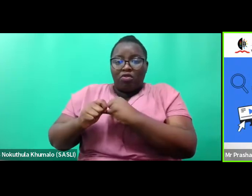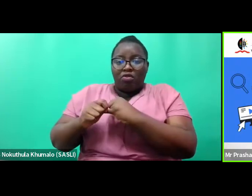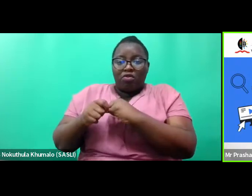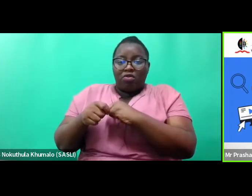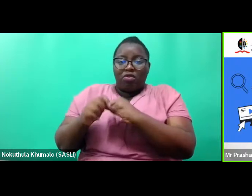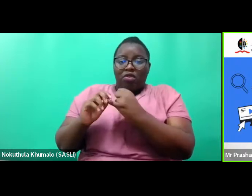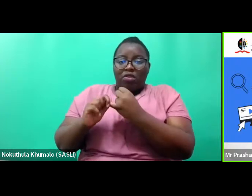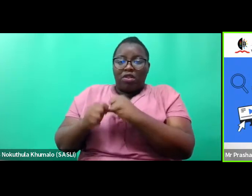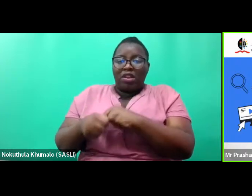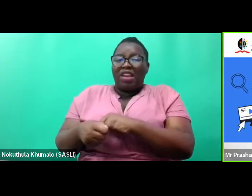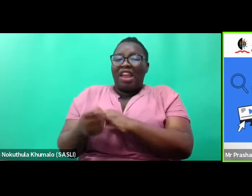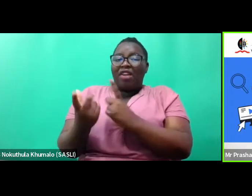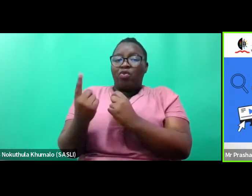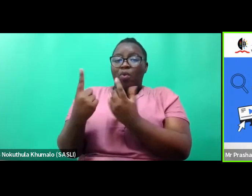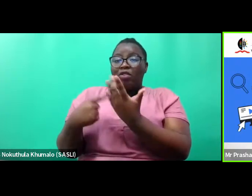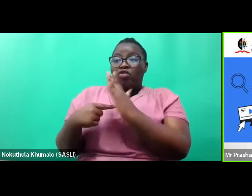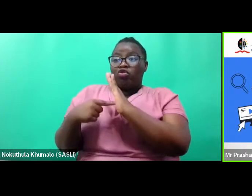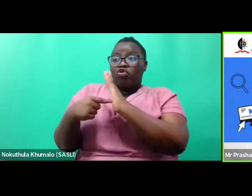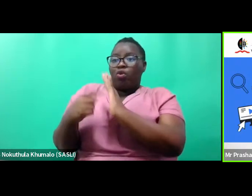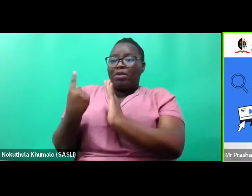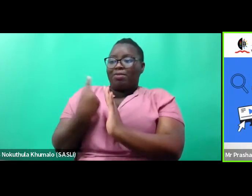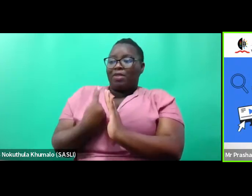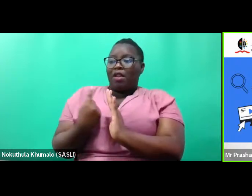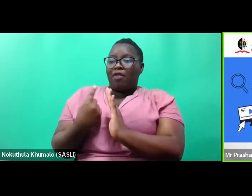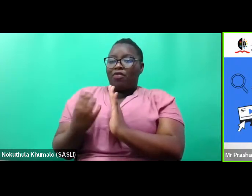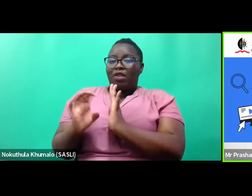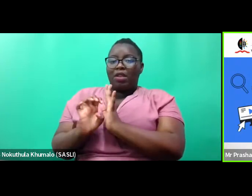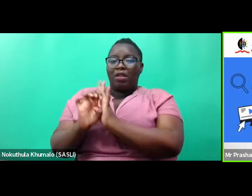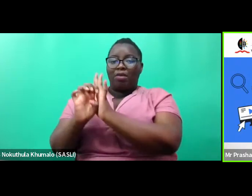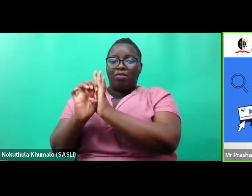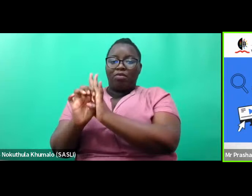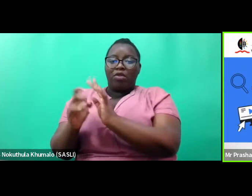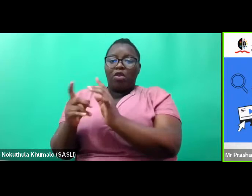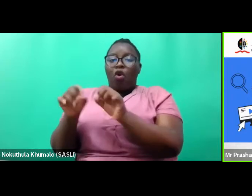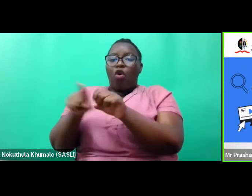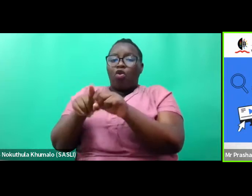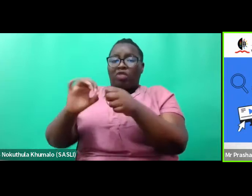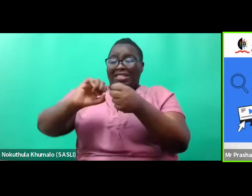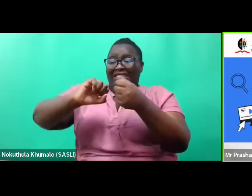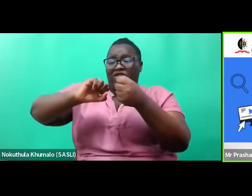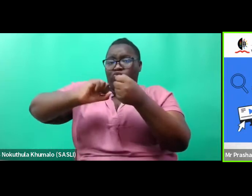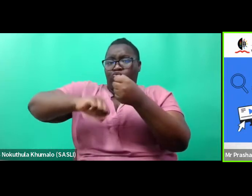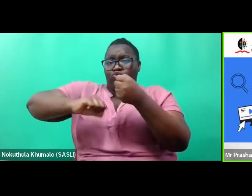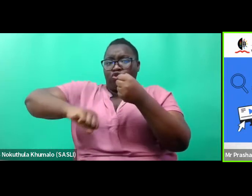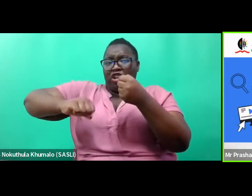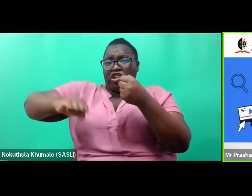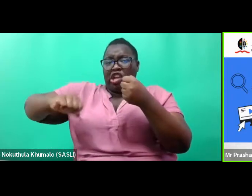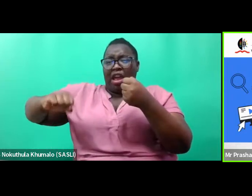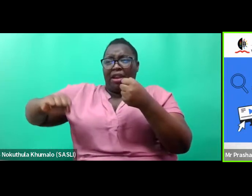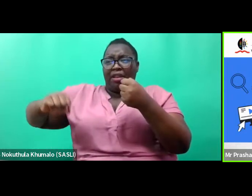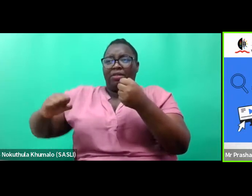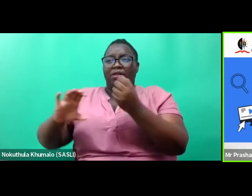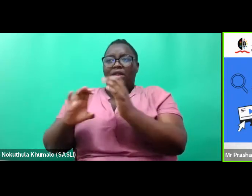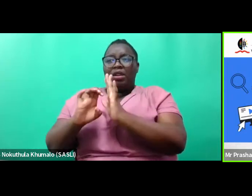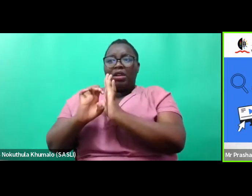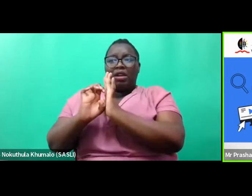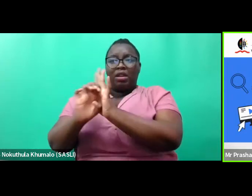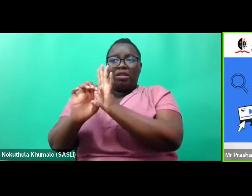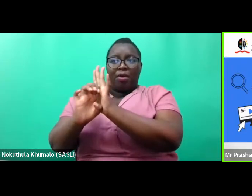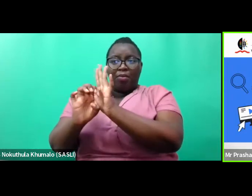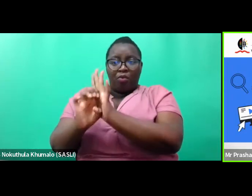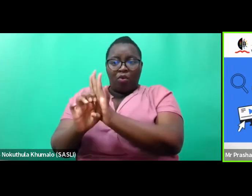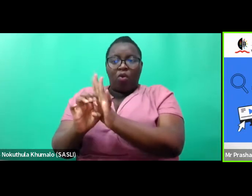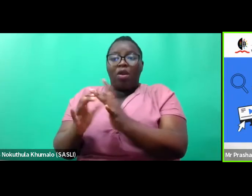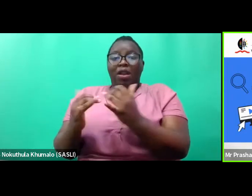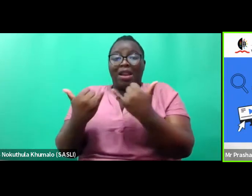show themselves an example, as an exaggerated example, sort of like a one size fits all. Now, the difference